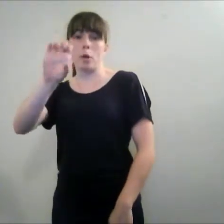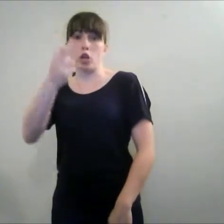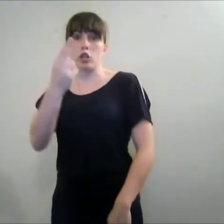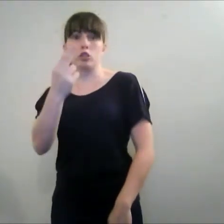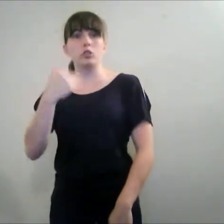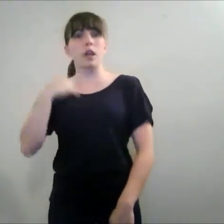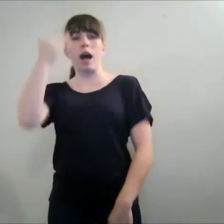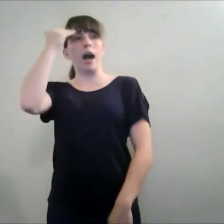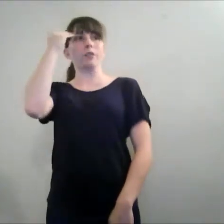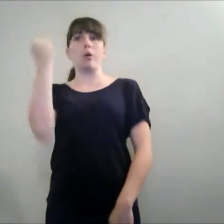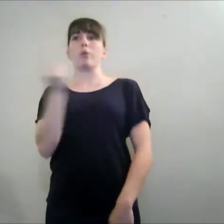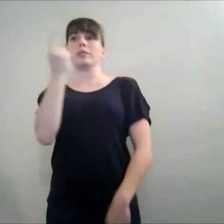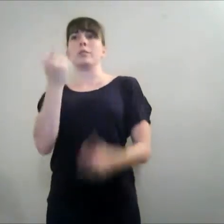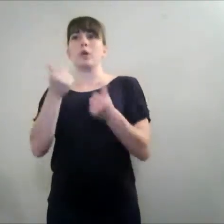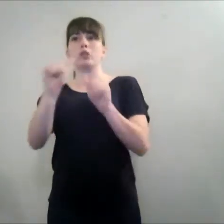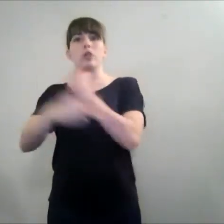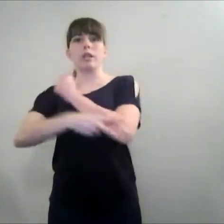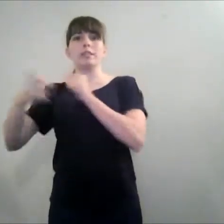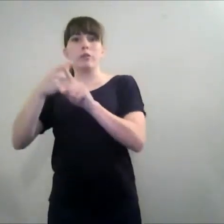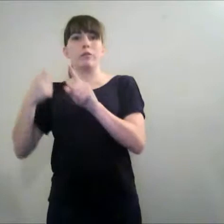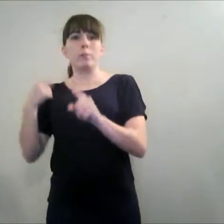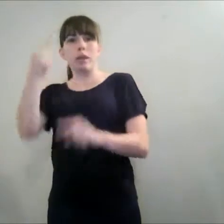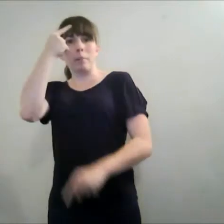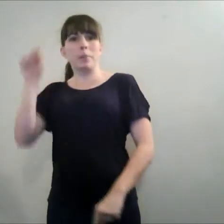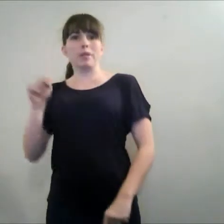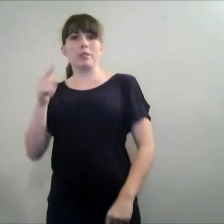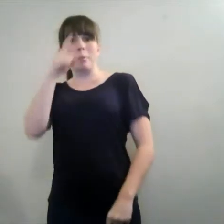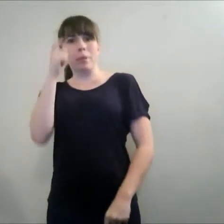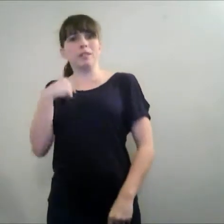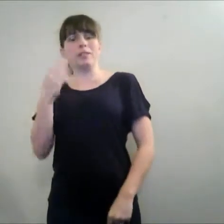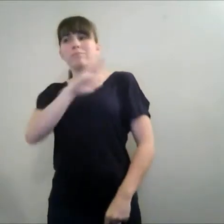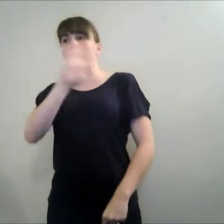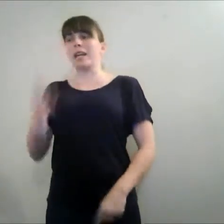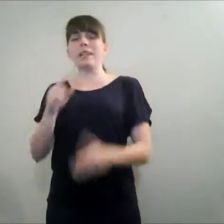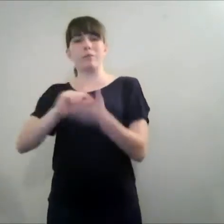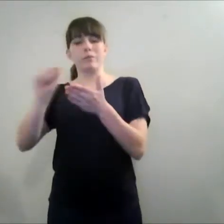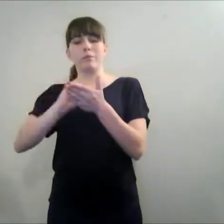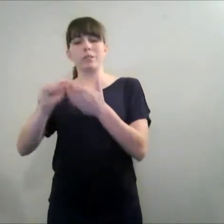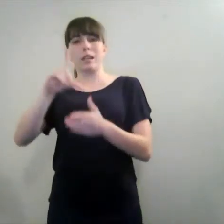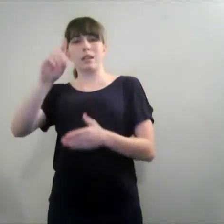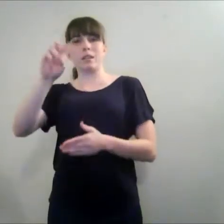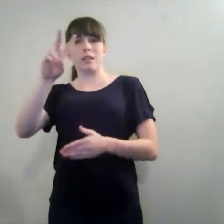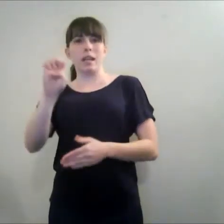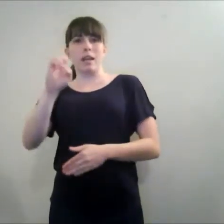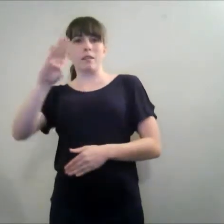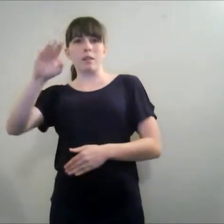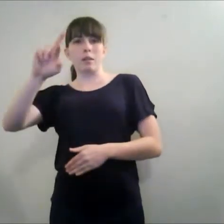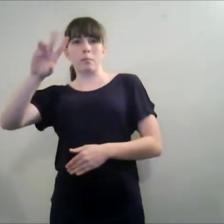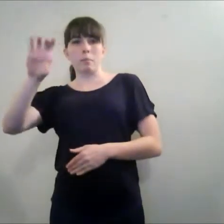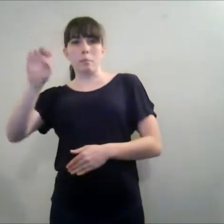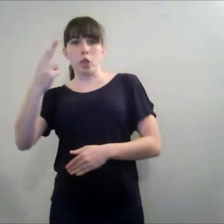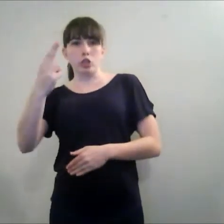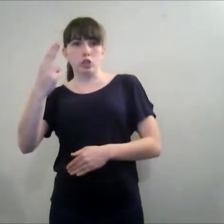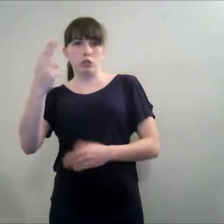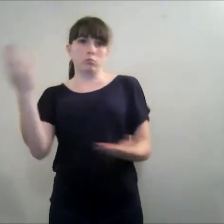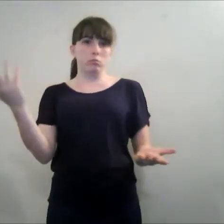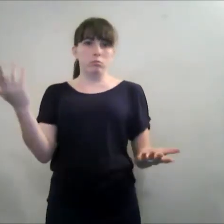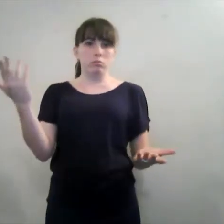So if you drop your card in the street, it means a criminal can pick it up and read it. They know the name. From the name they can find the address, and then they can go off and buy stuff